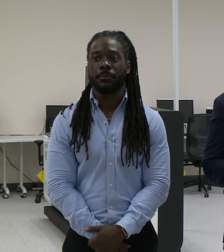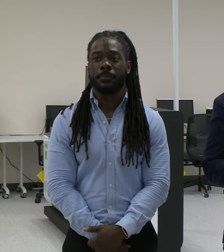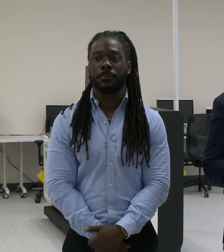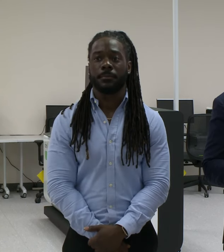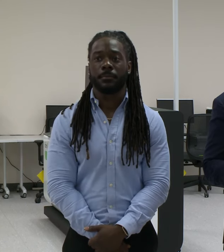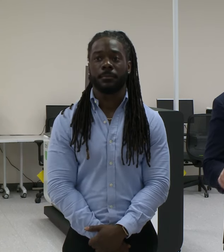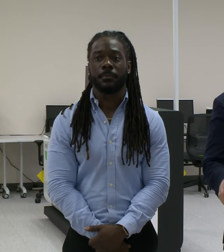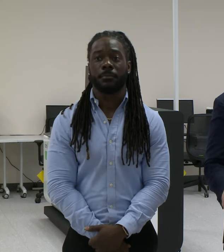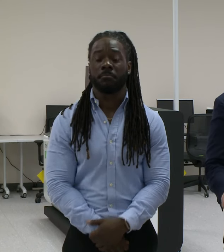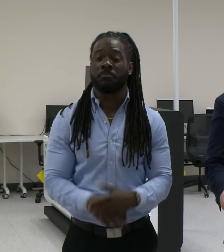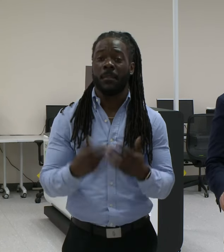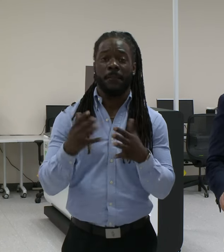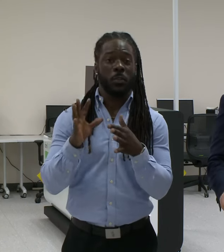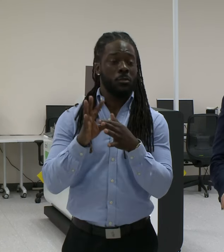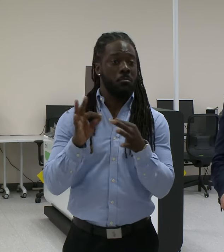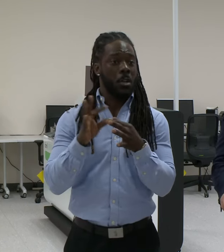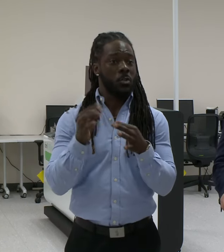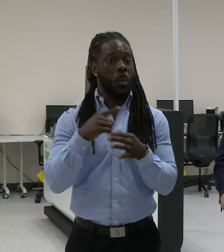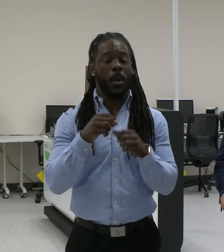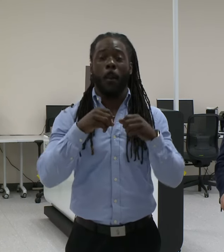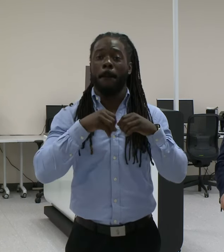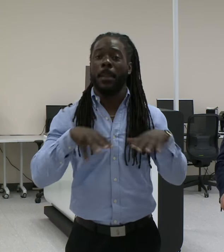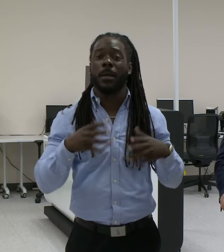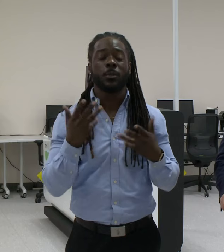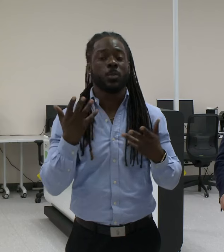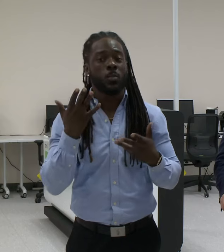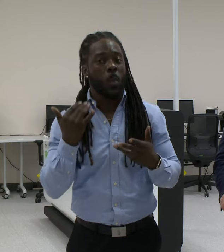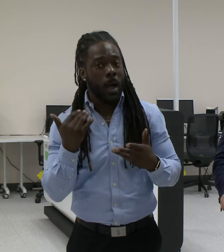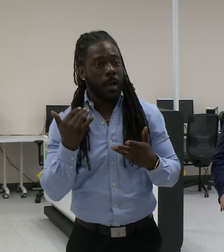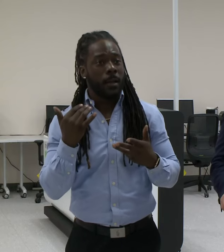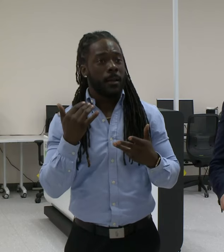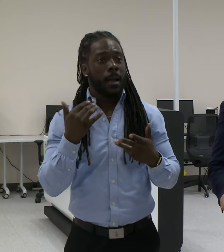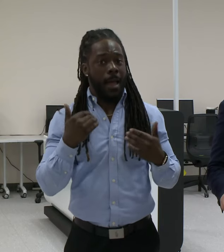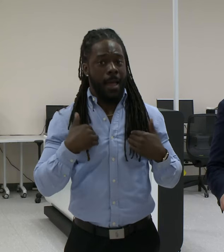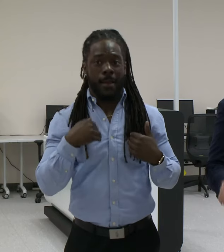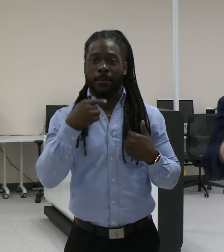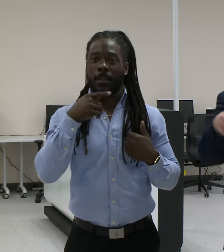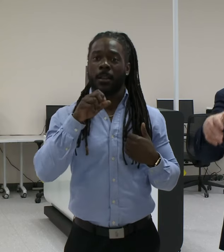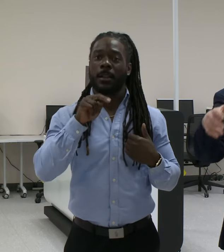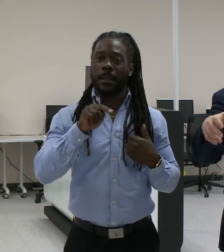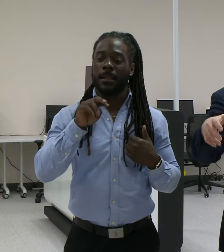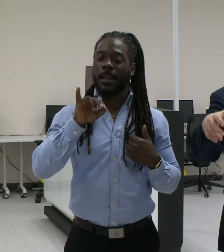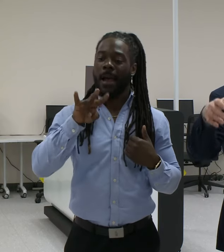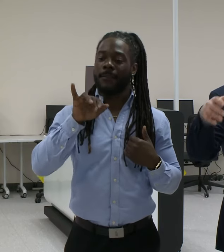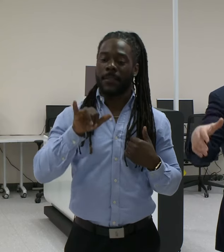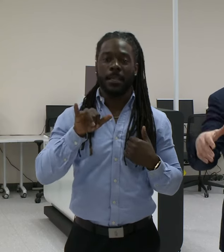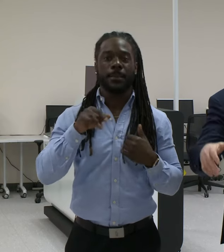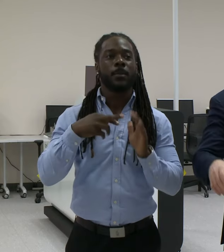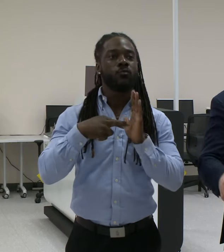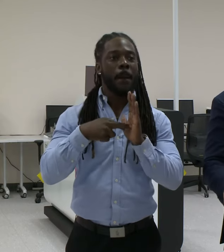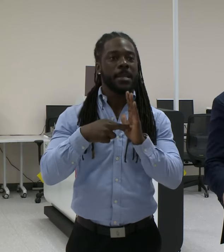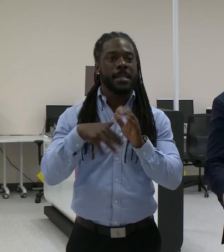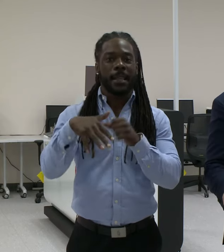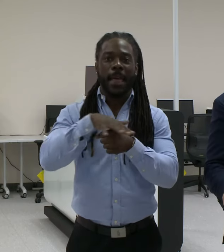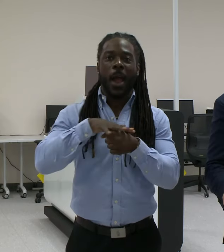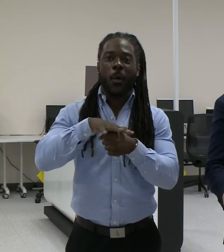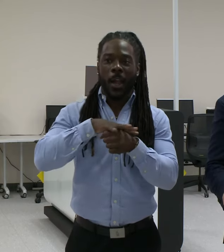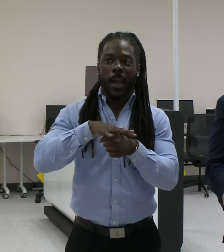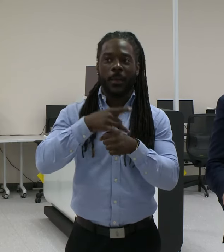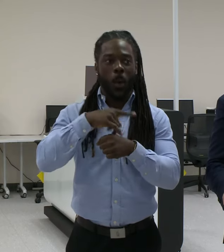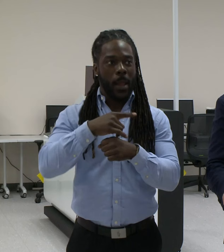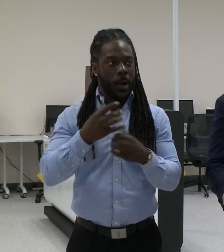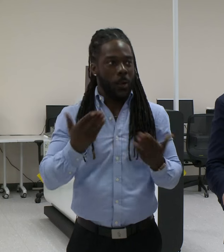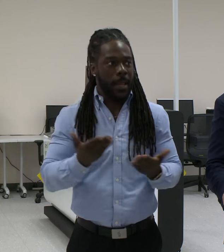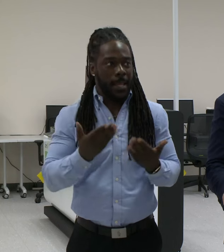And as he mentioned, we're very blessed now to have Glenn Ivey representing the area that we're